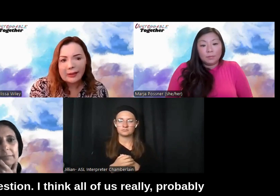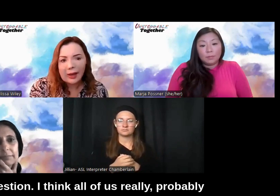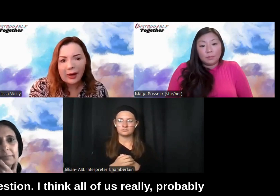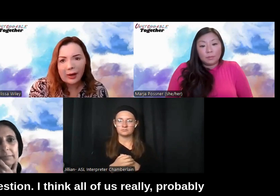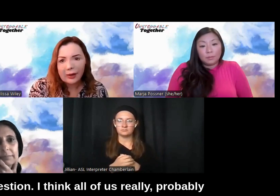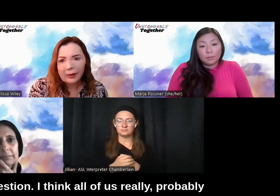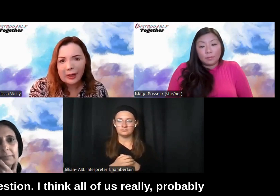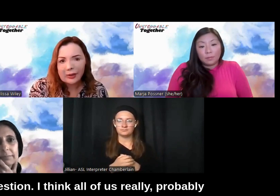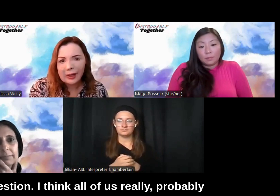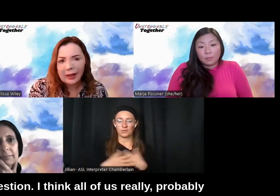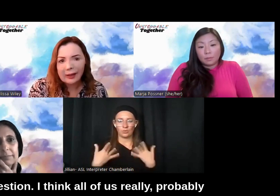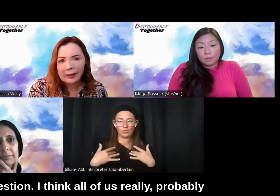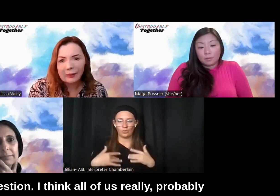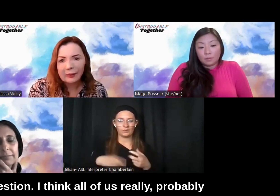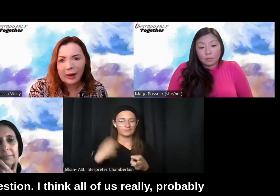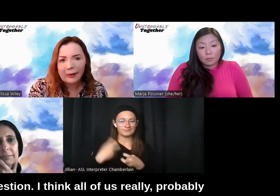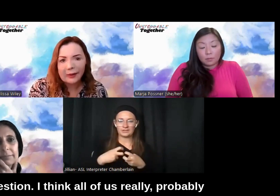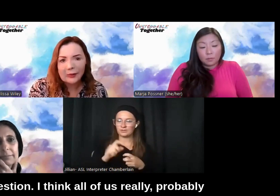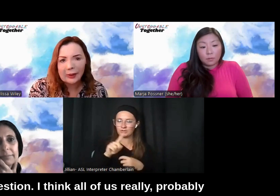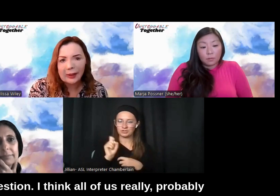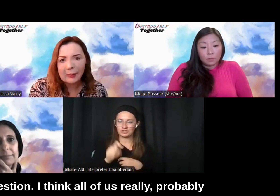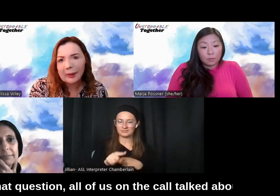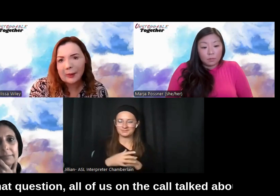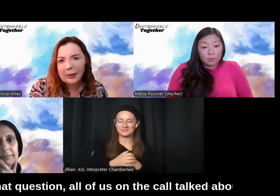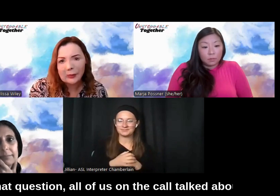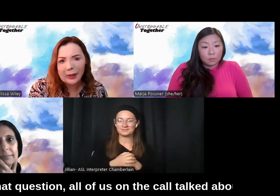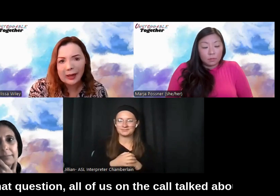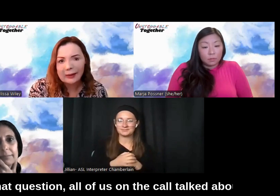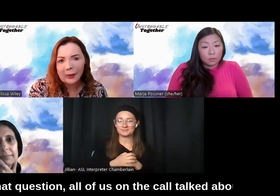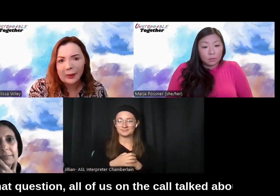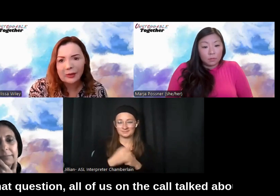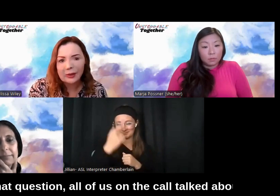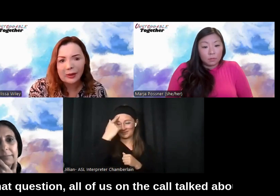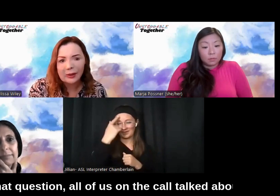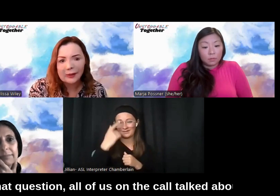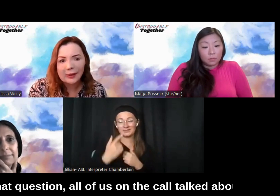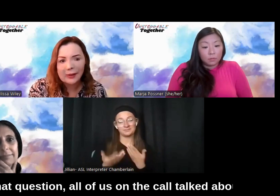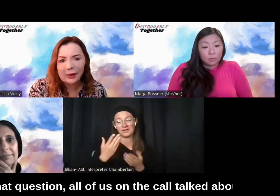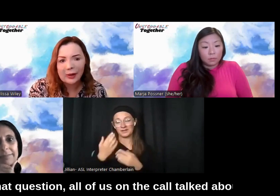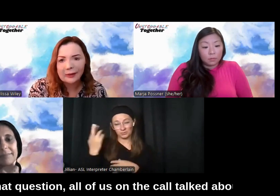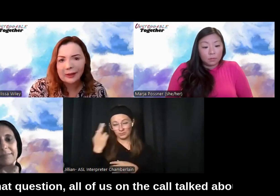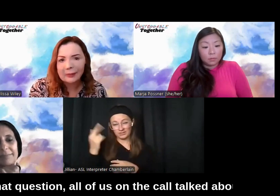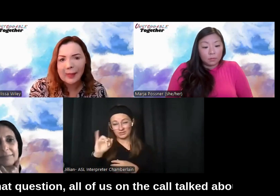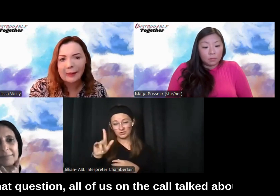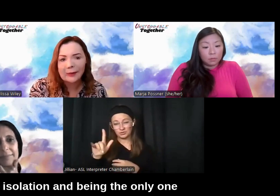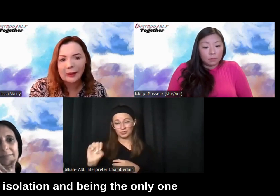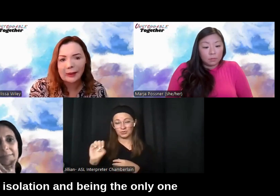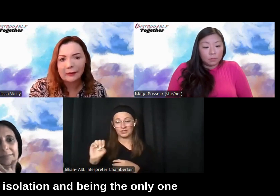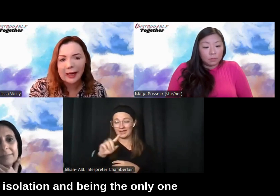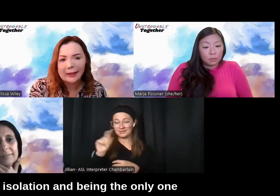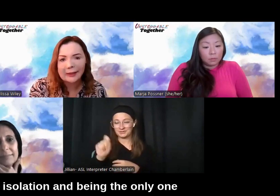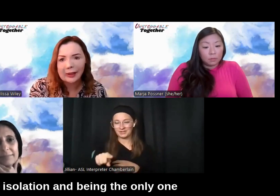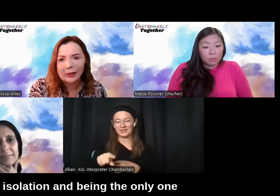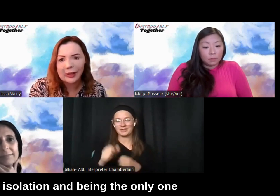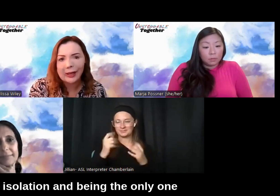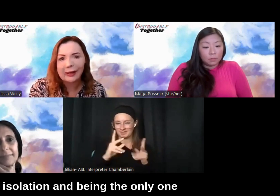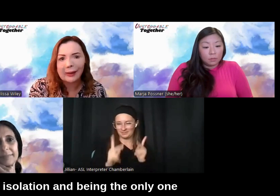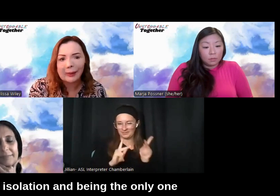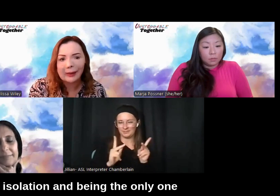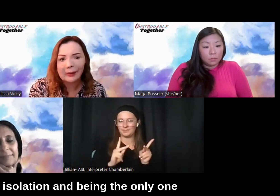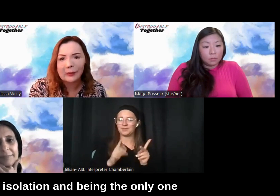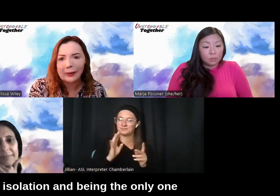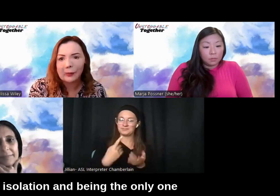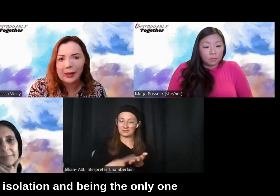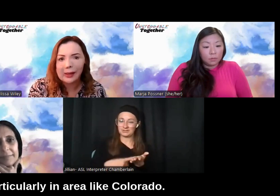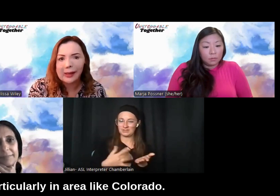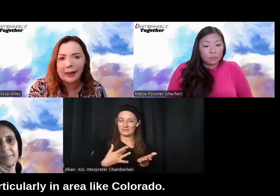Gosh, that's a hard question. I think all of us really, probably why Julie asked that question, all of us on the call talked about this feeling of isolation and